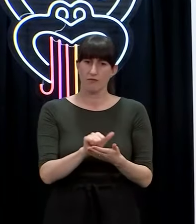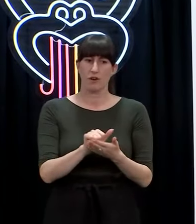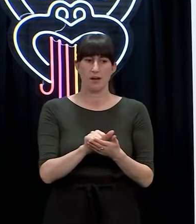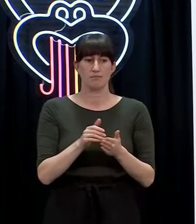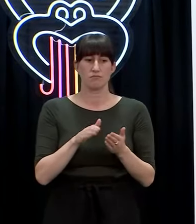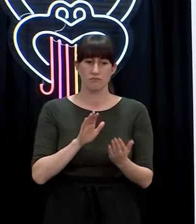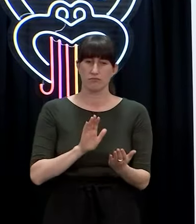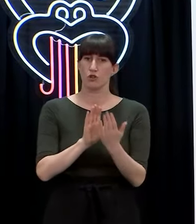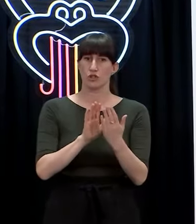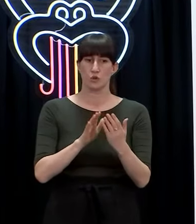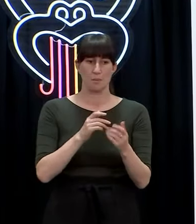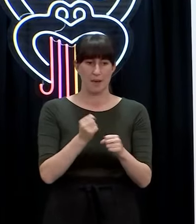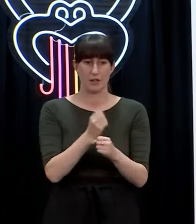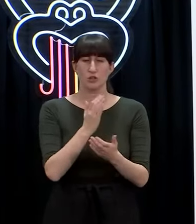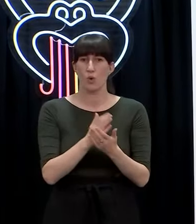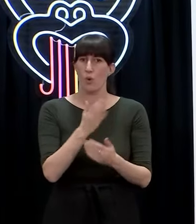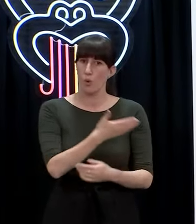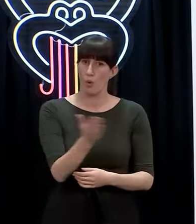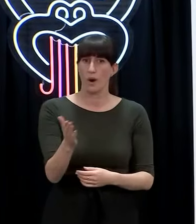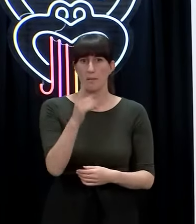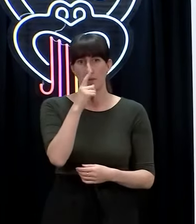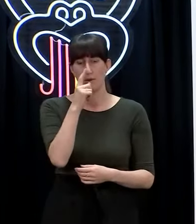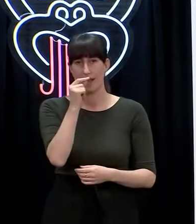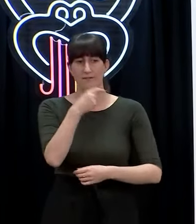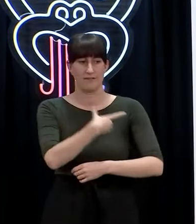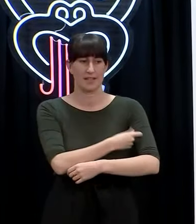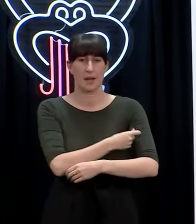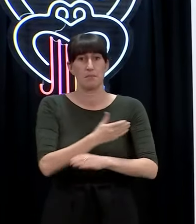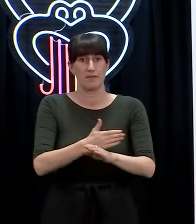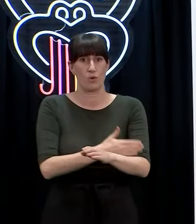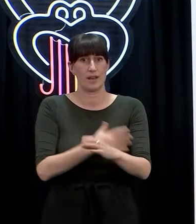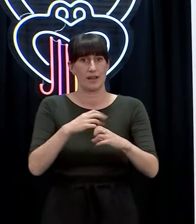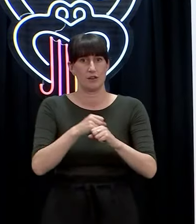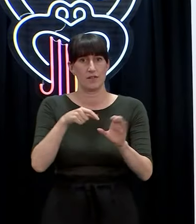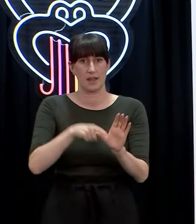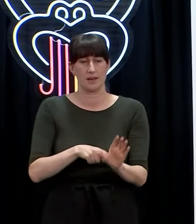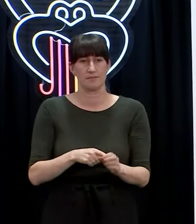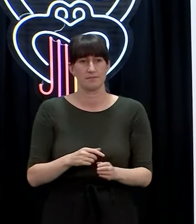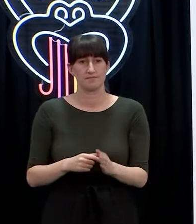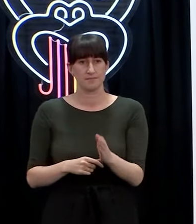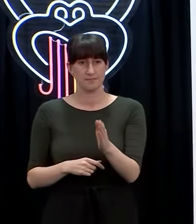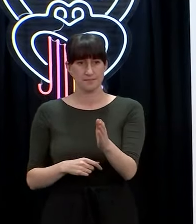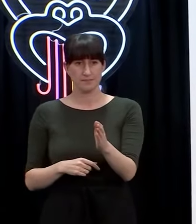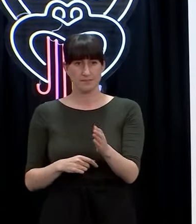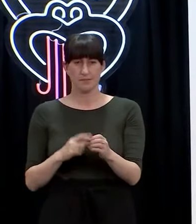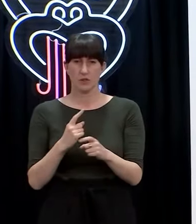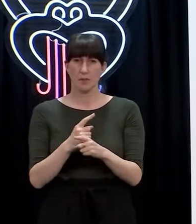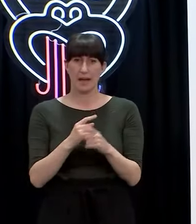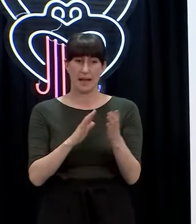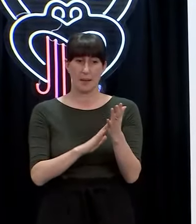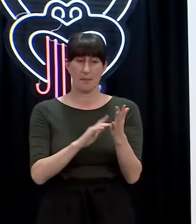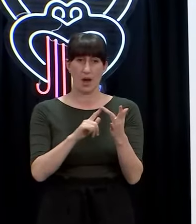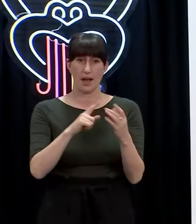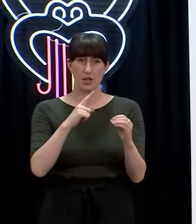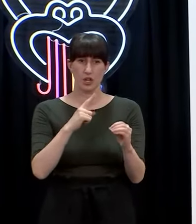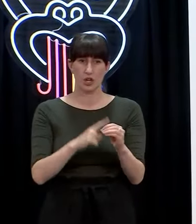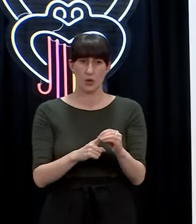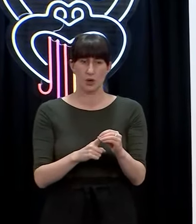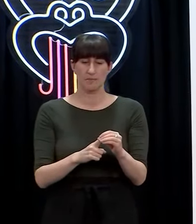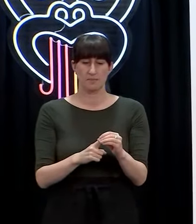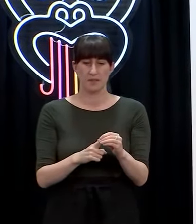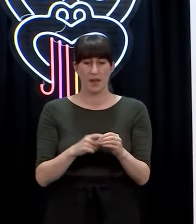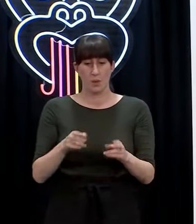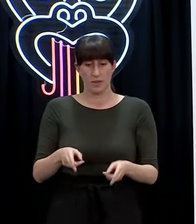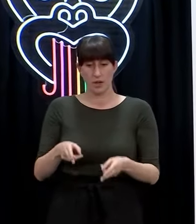population can be vaccinated by the end of the year. One of the for letting people out of MIQ when they're a case is obviously the symptom